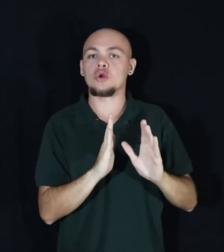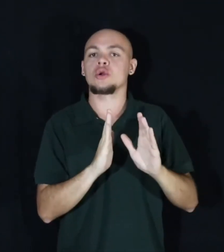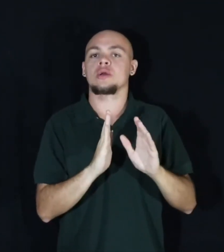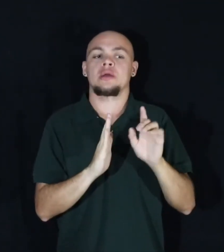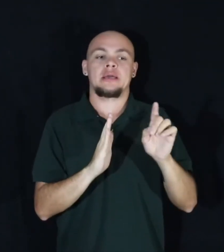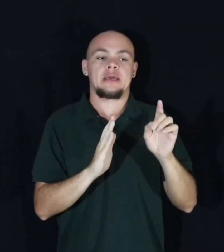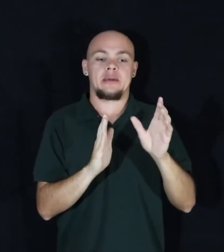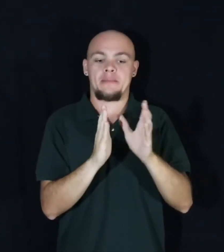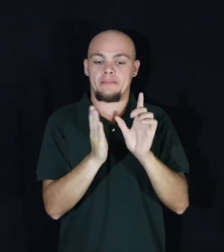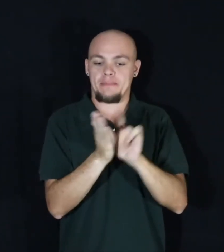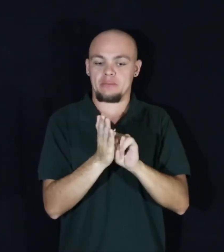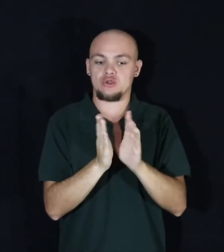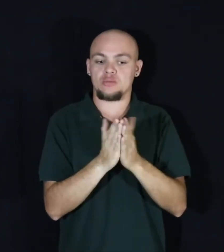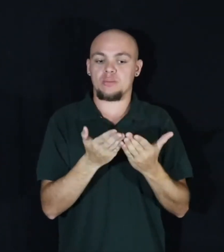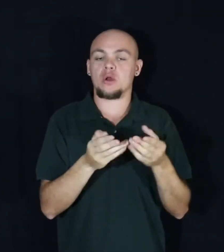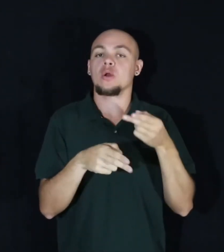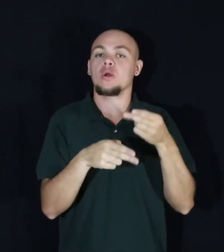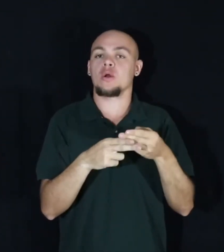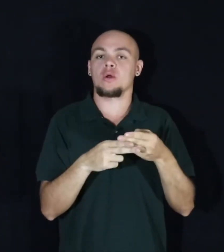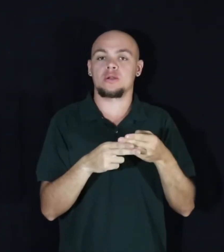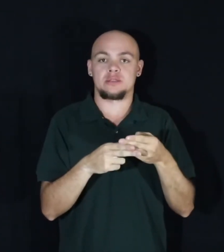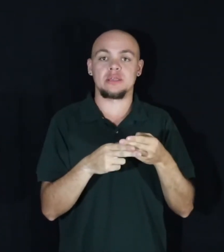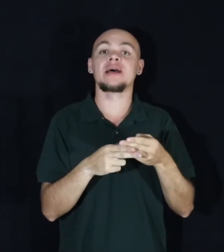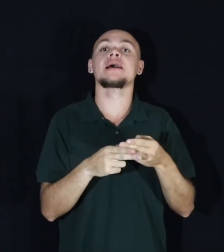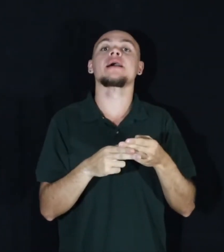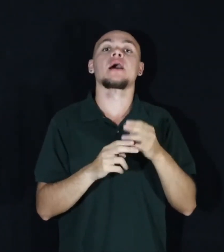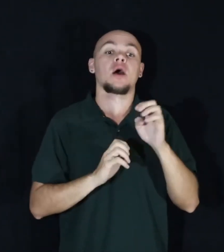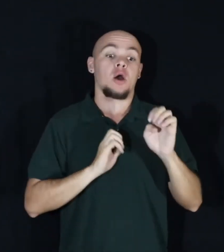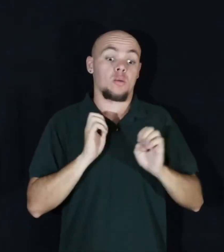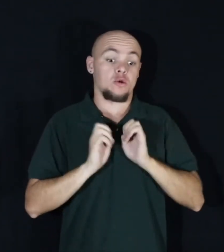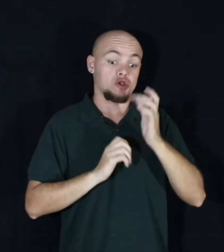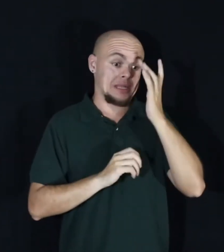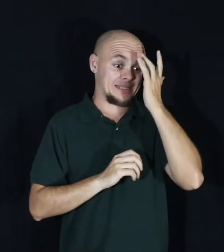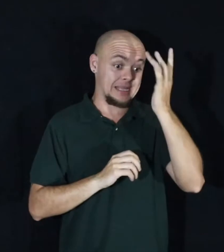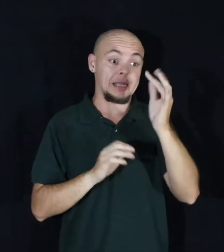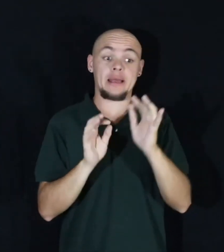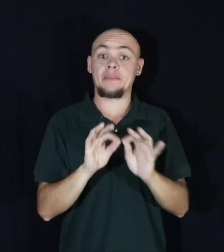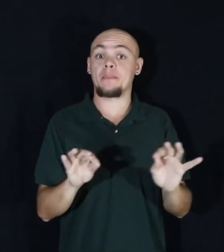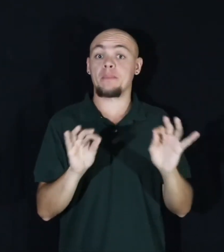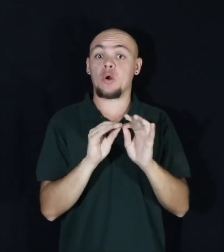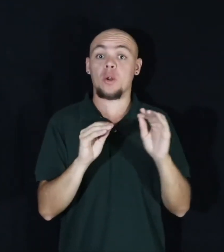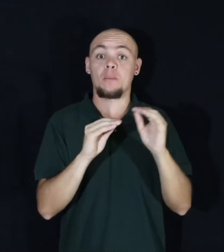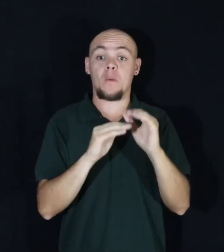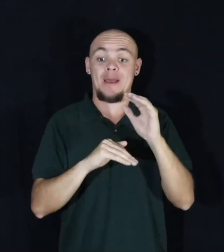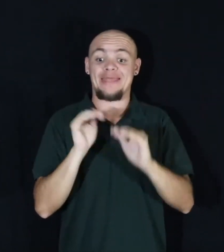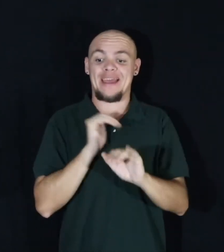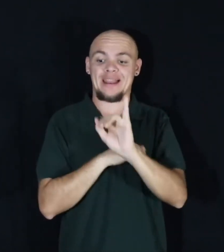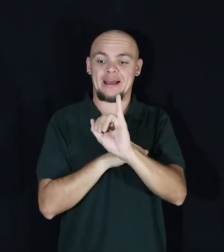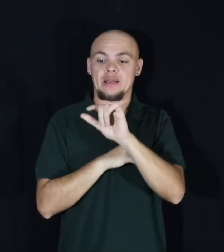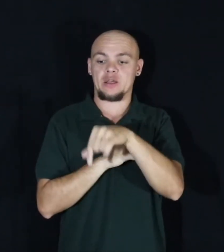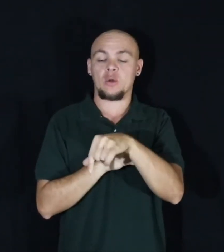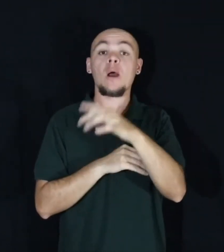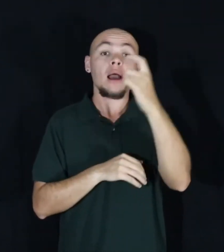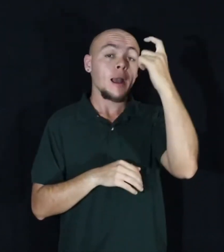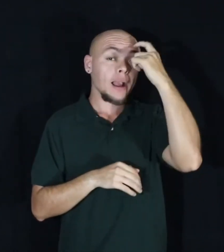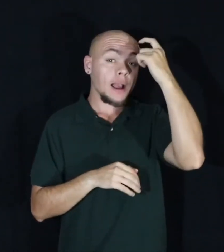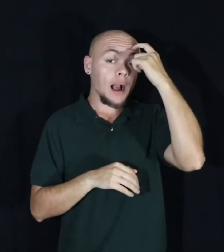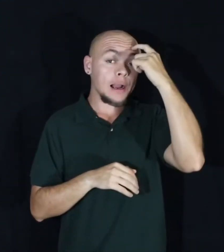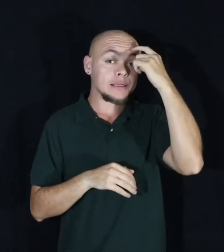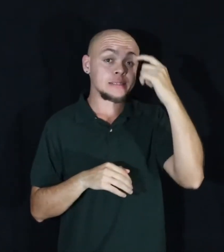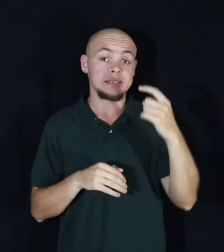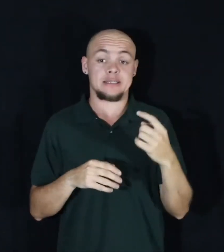Emotional Intelligence, and Why It Can Matter More Than IQ. Goleman argues that it is not cognitive intelligence that guarantees